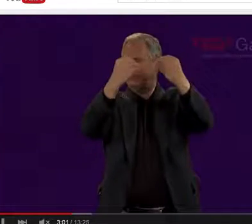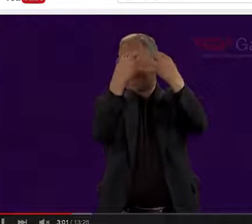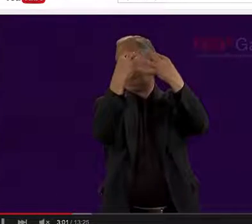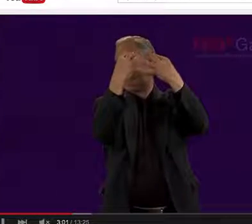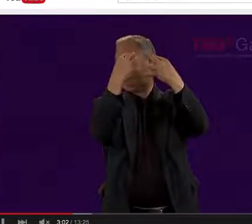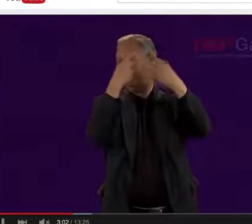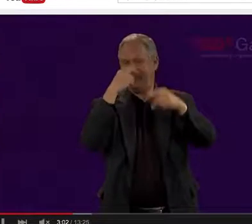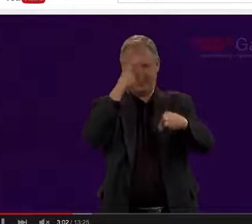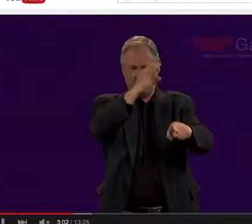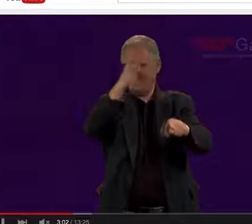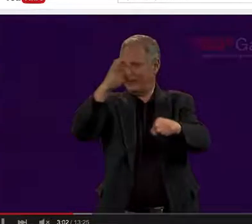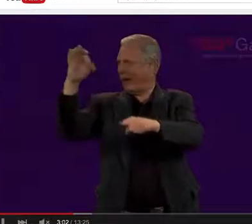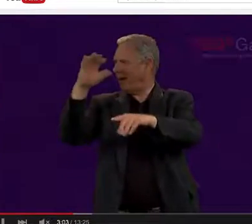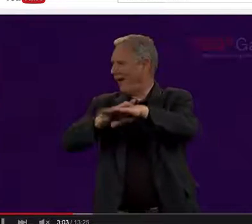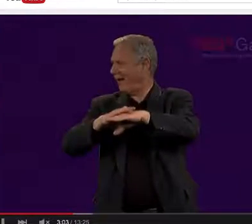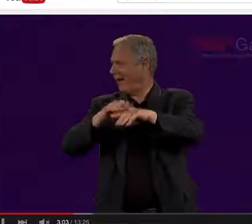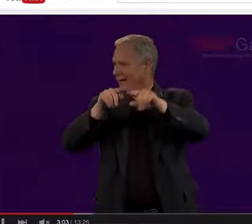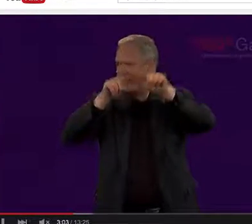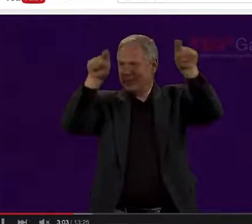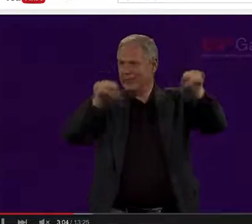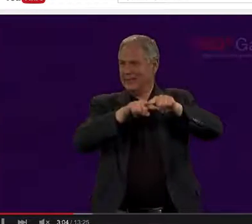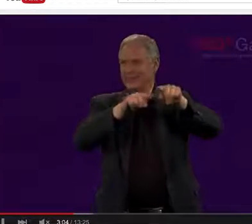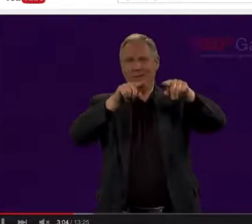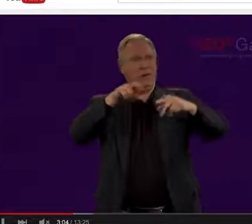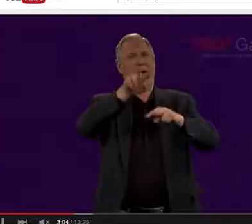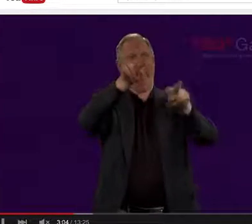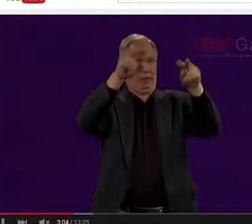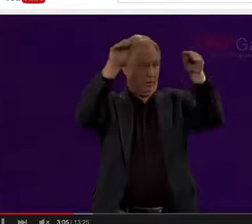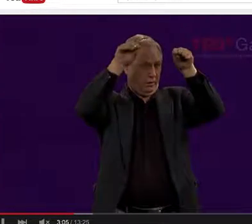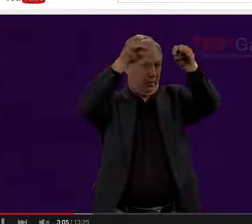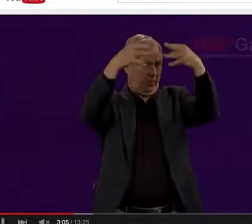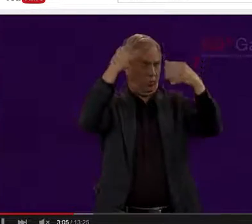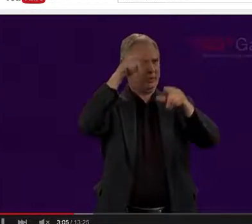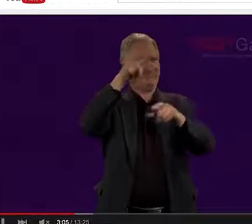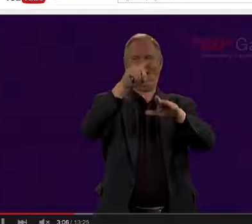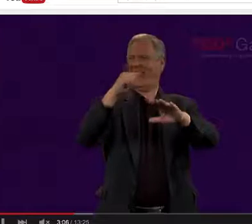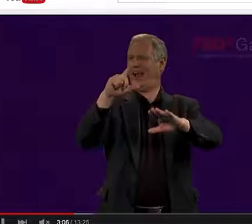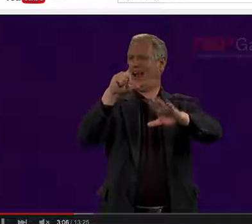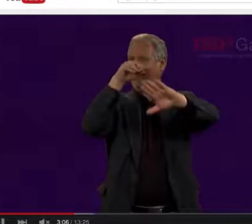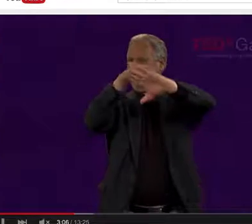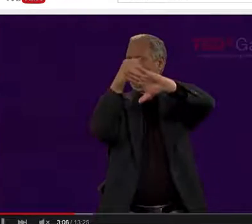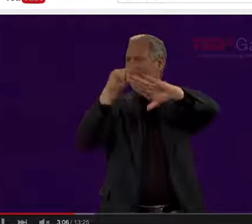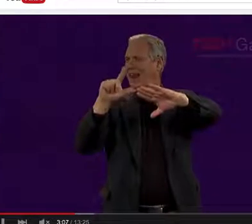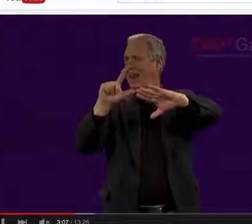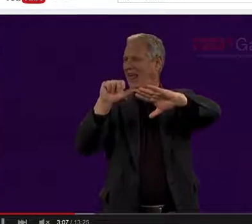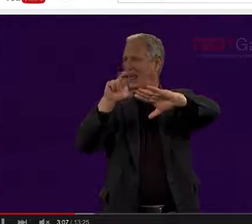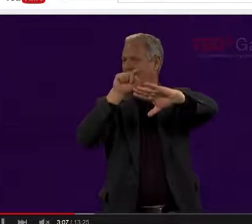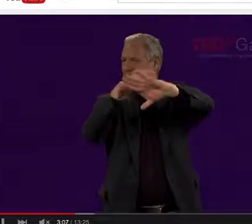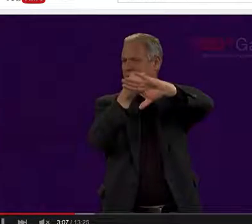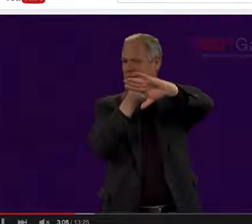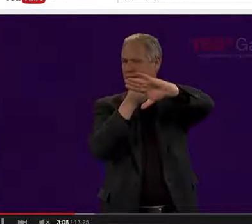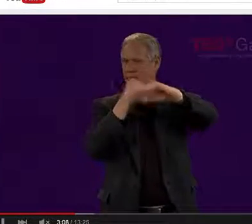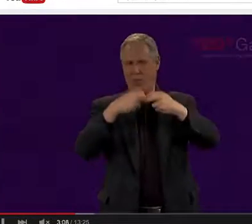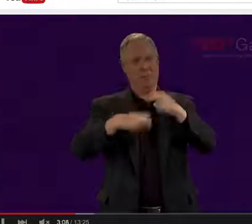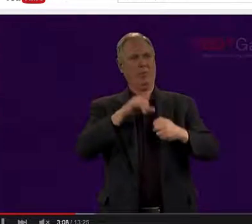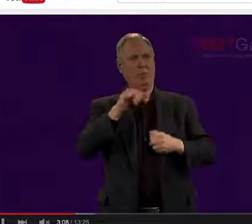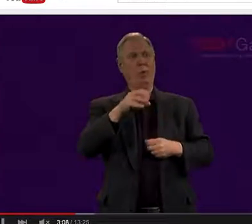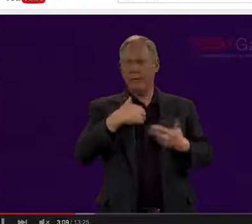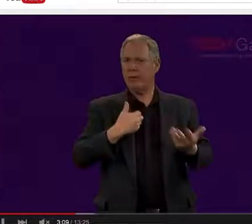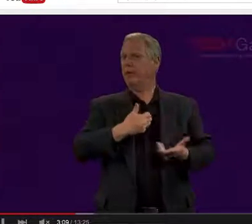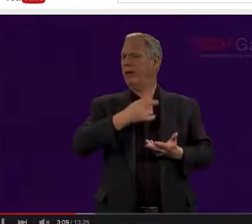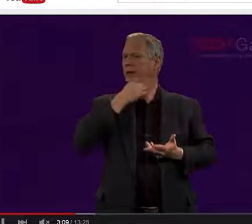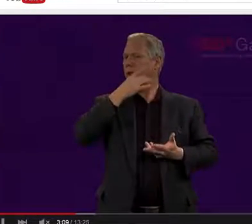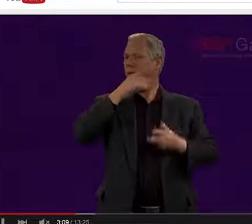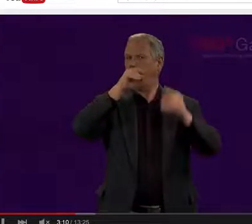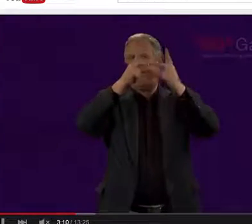The lights they turn off, and so it's very bright for the eyes to see the screen. The glare that